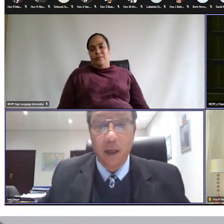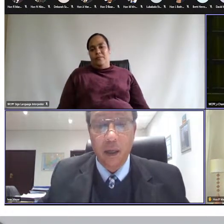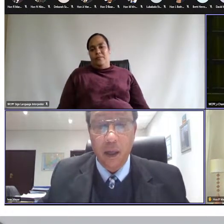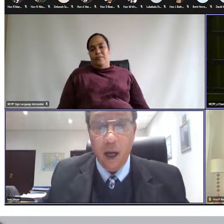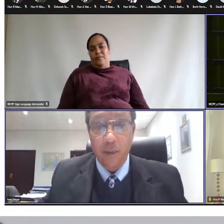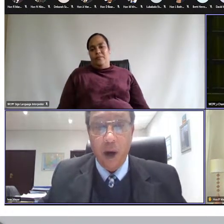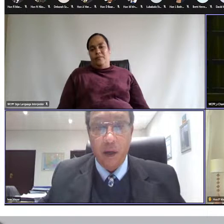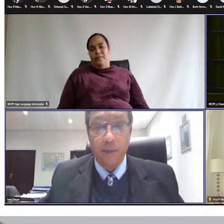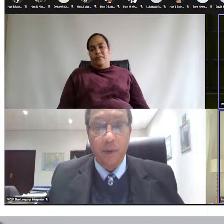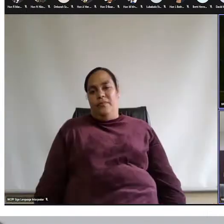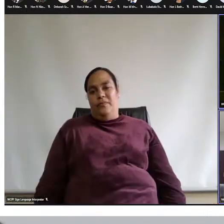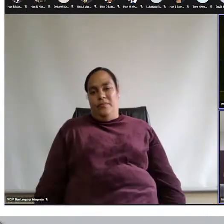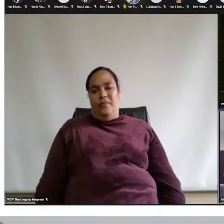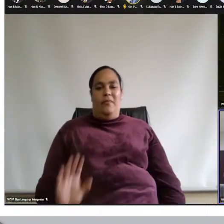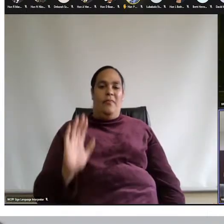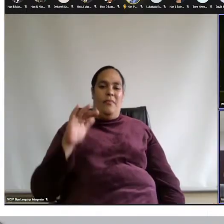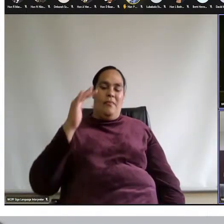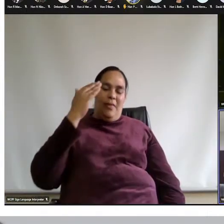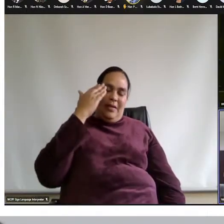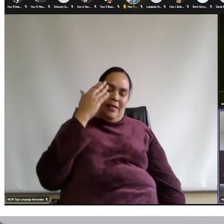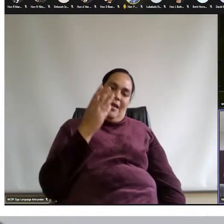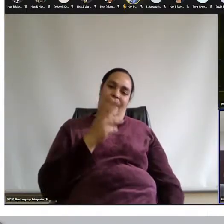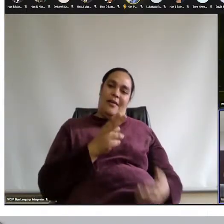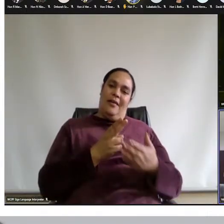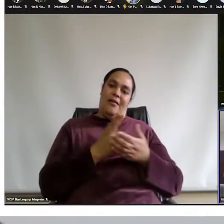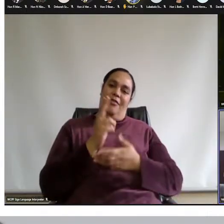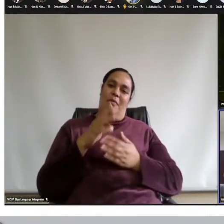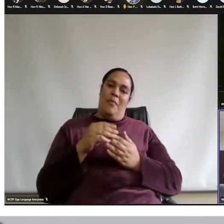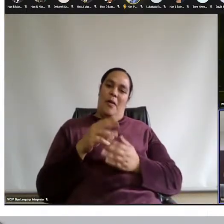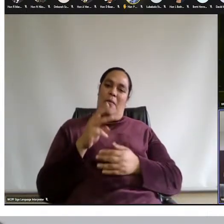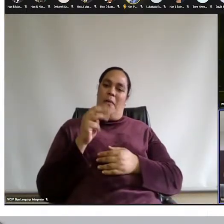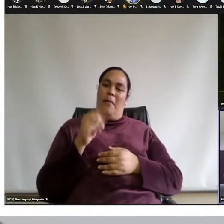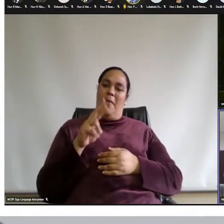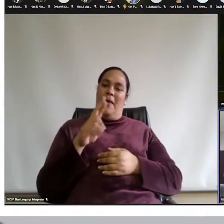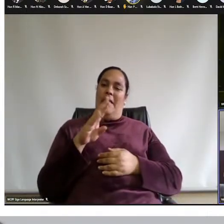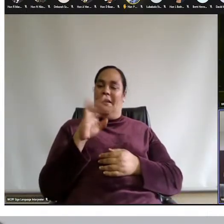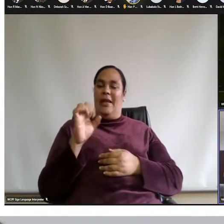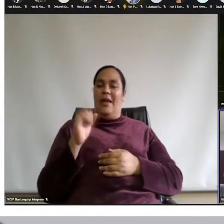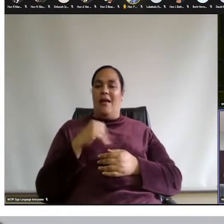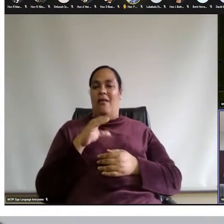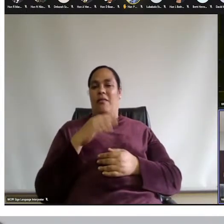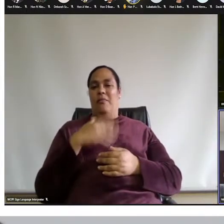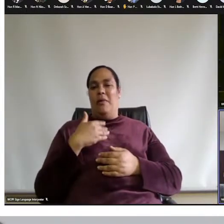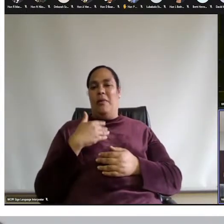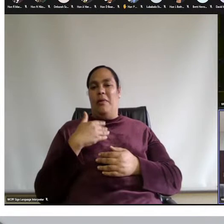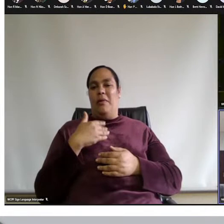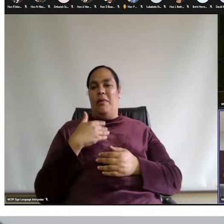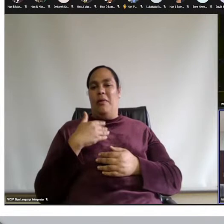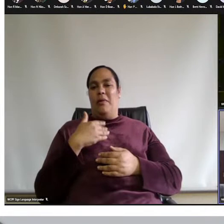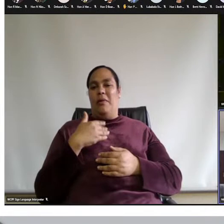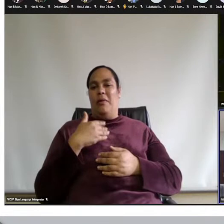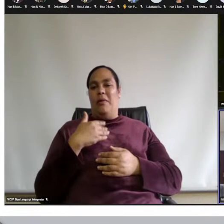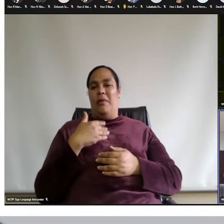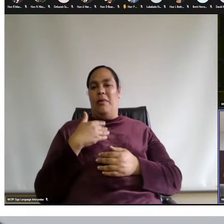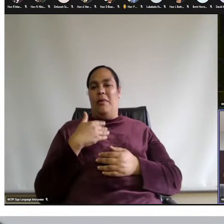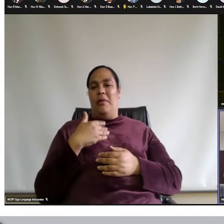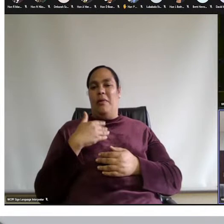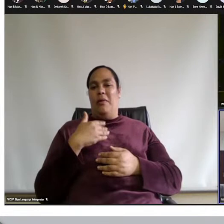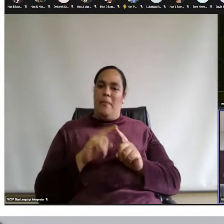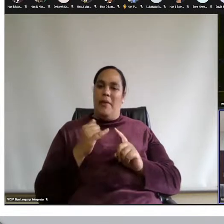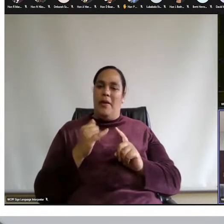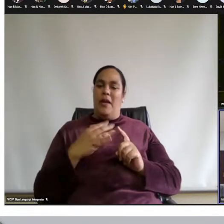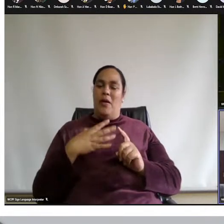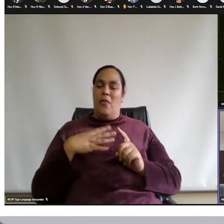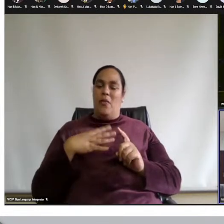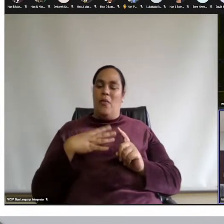Baie dankie en agbare Marais, ek waardeer die vraag, dis 'n baie relevante vraag. Meneer Marais,